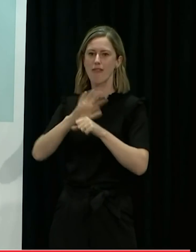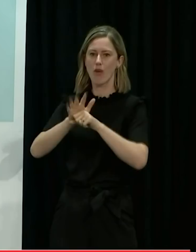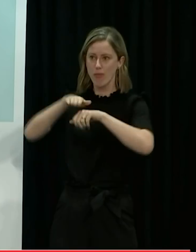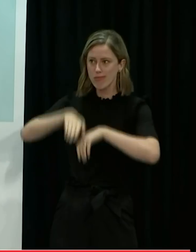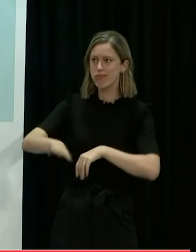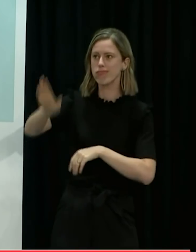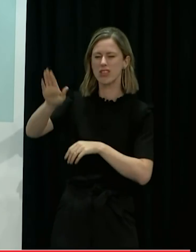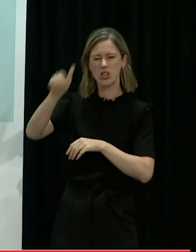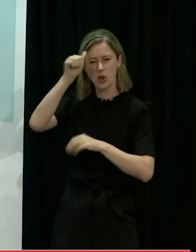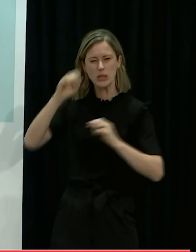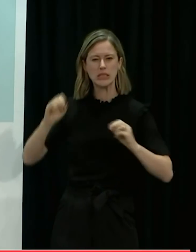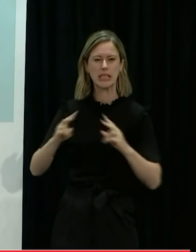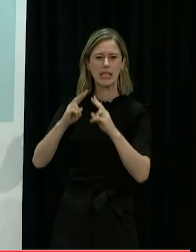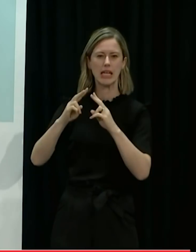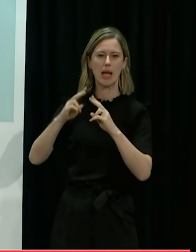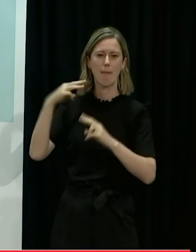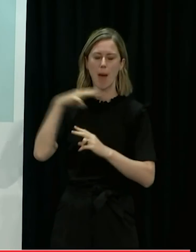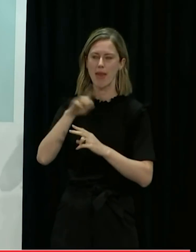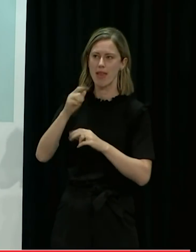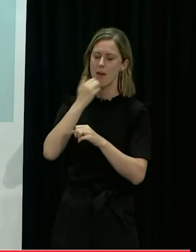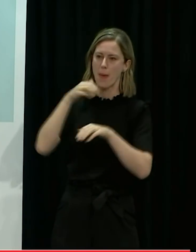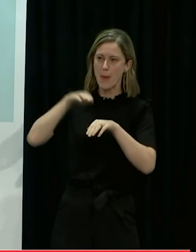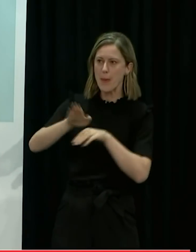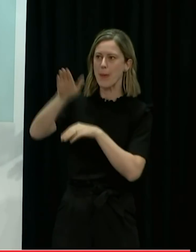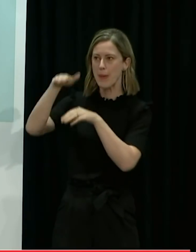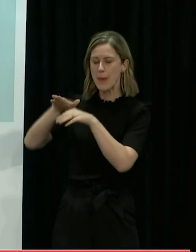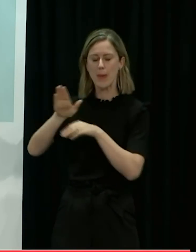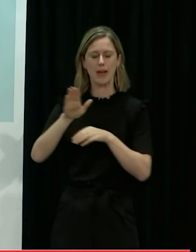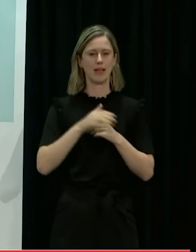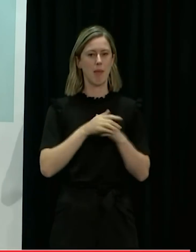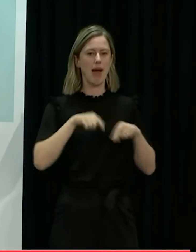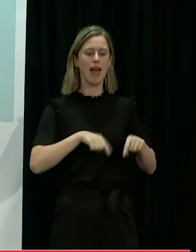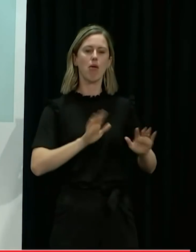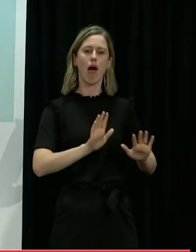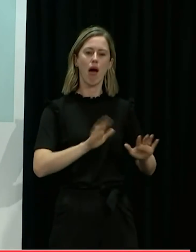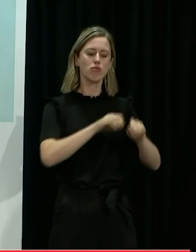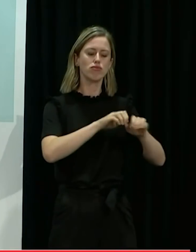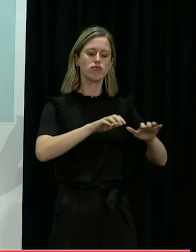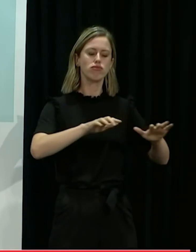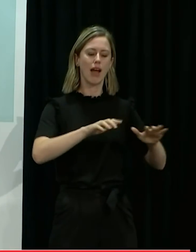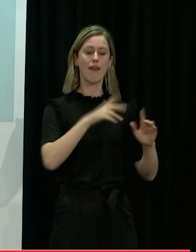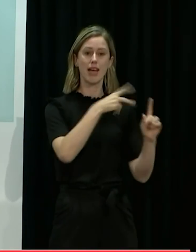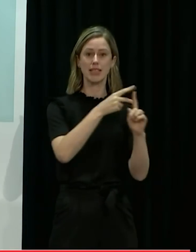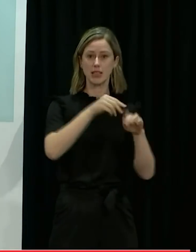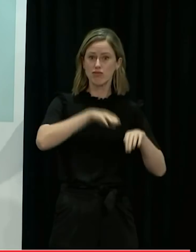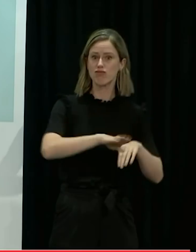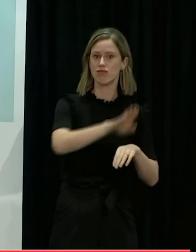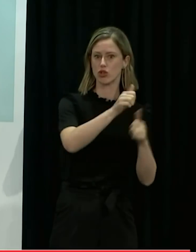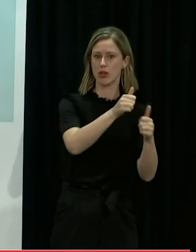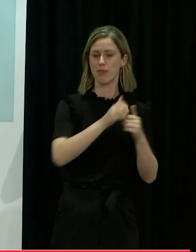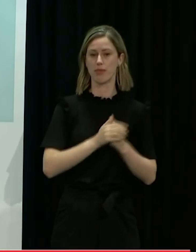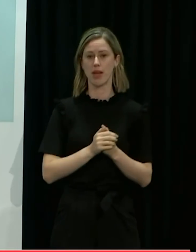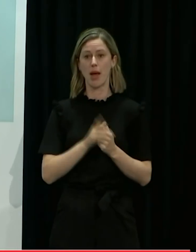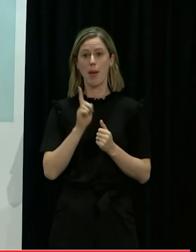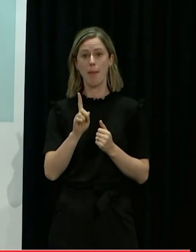in Sydney and Melbourne. We have dramatically increased vaccination rates, and we've done so with good spread across the country. But that does